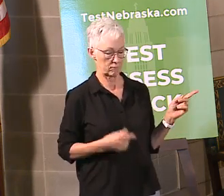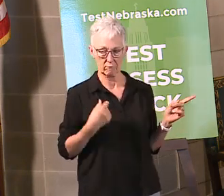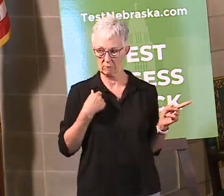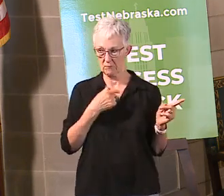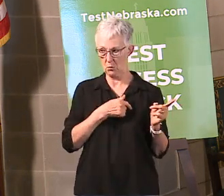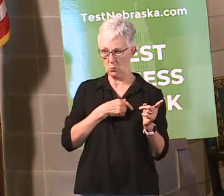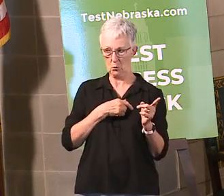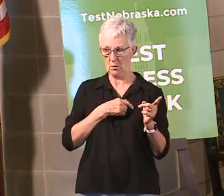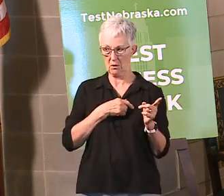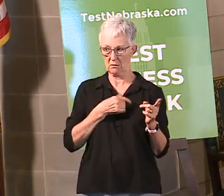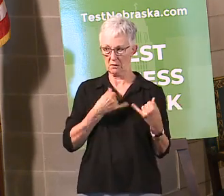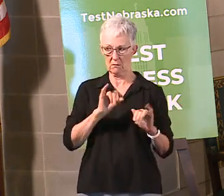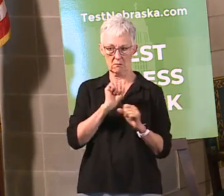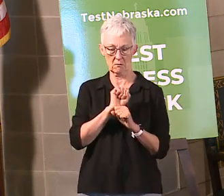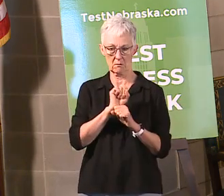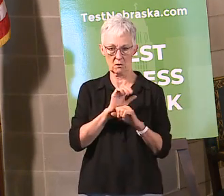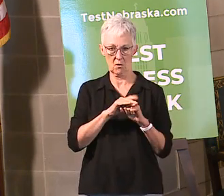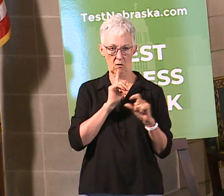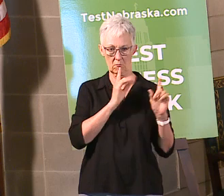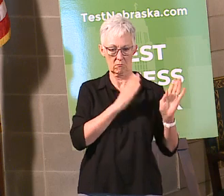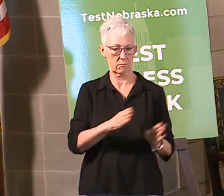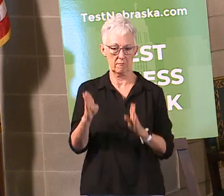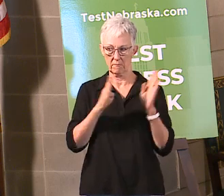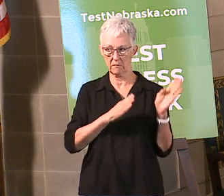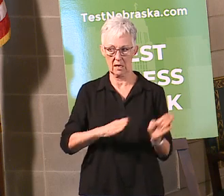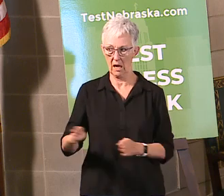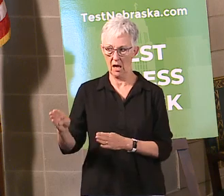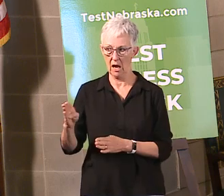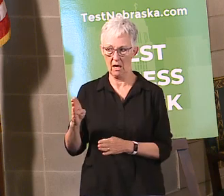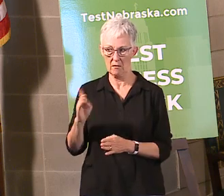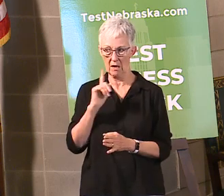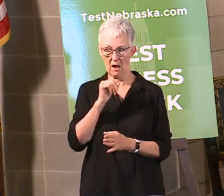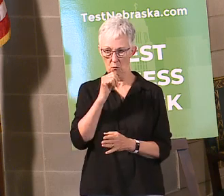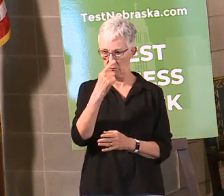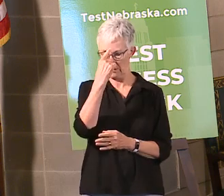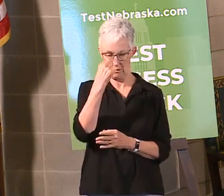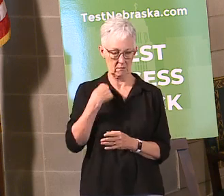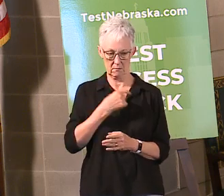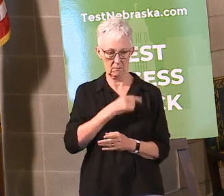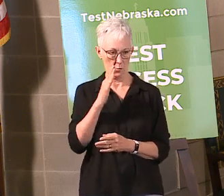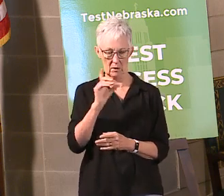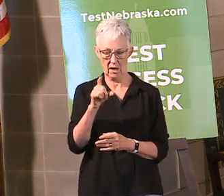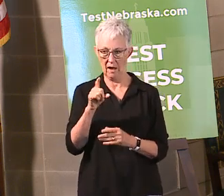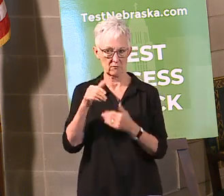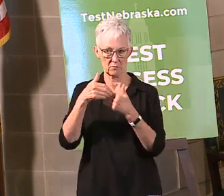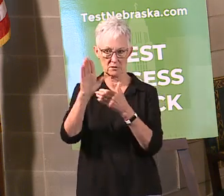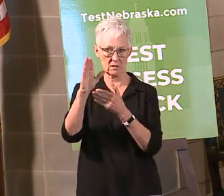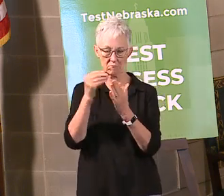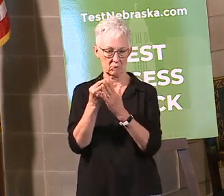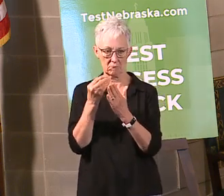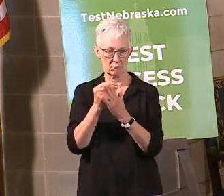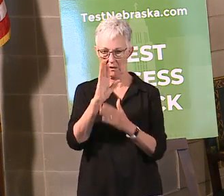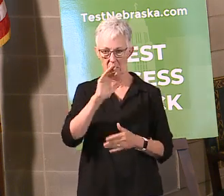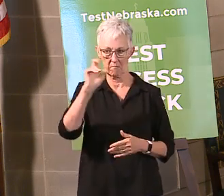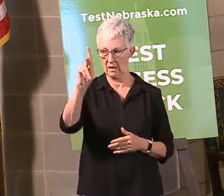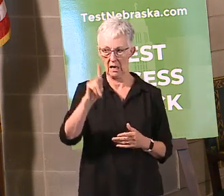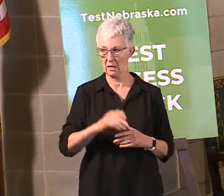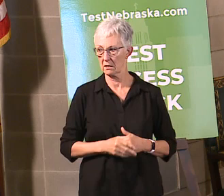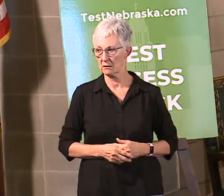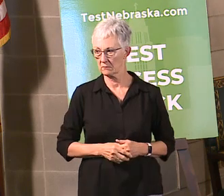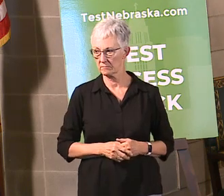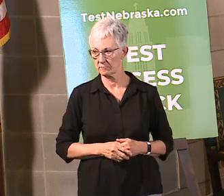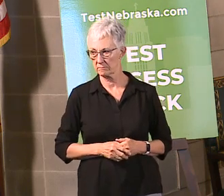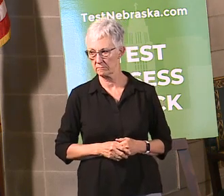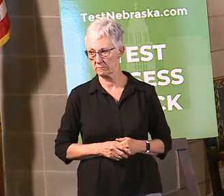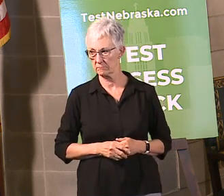to send any money back. We will be coming back with a plan to be able to use that. Taylor, questions that have been texted in.